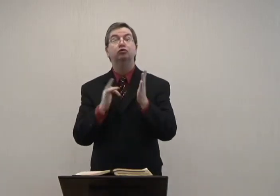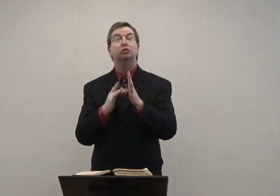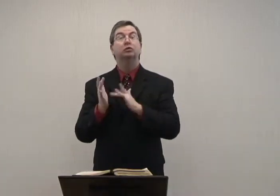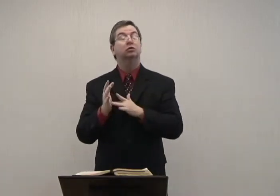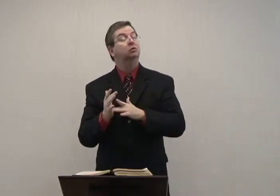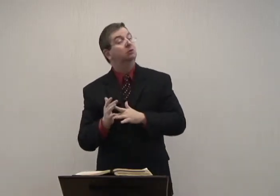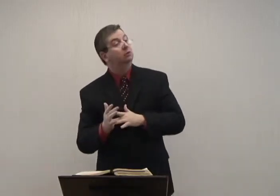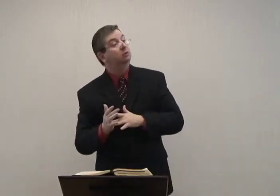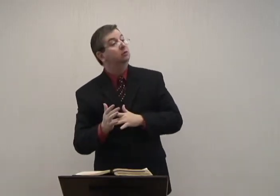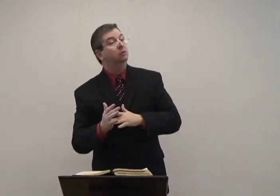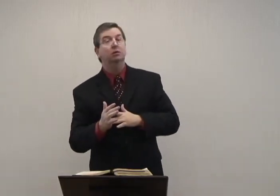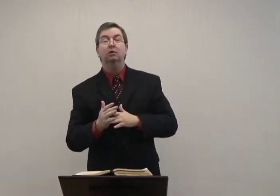You know what Jesus do?